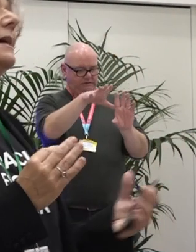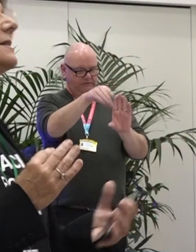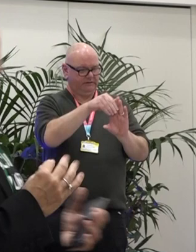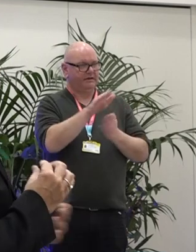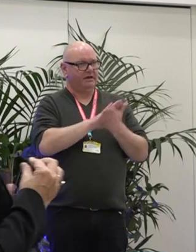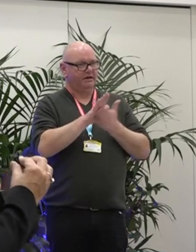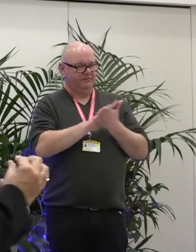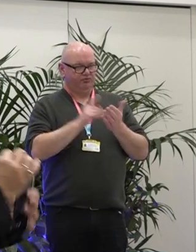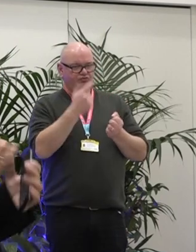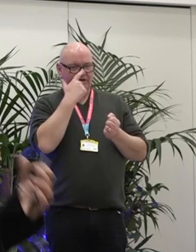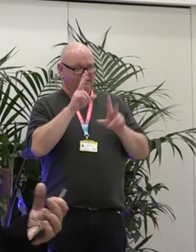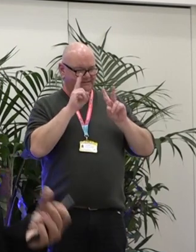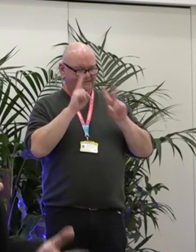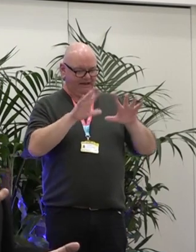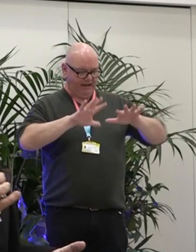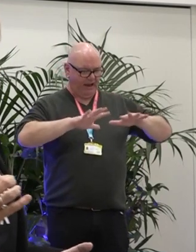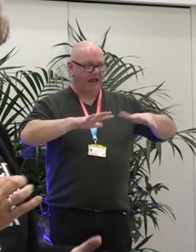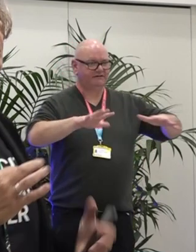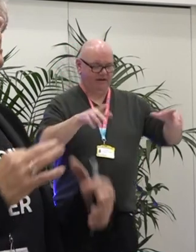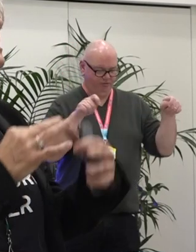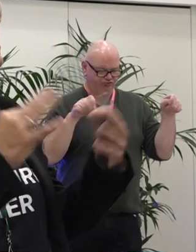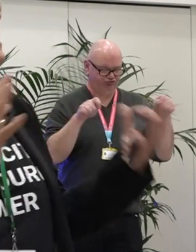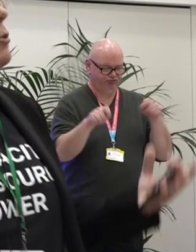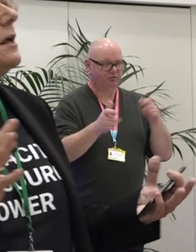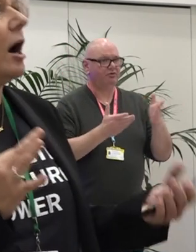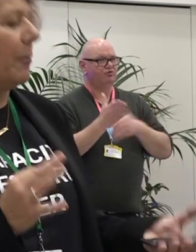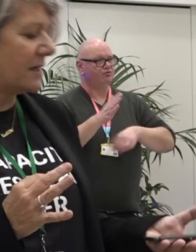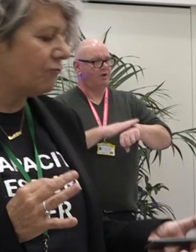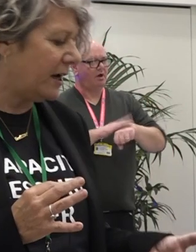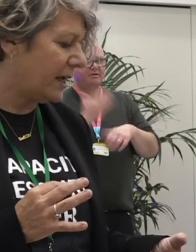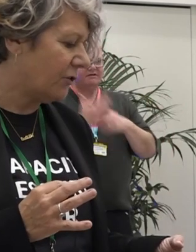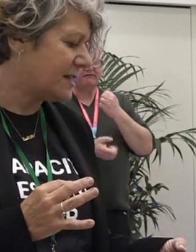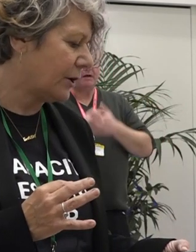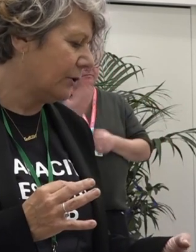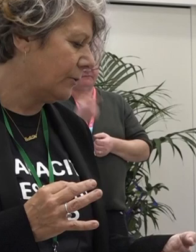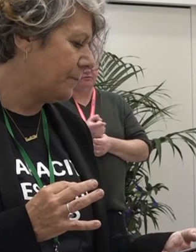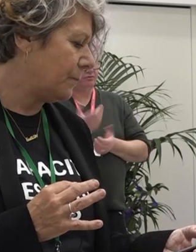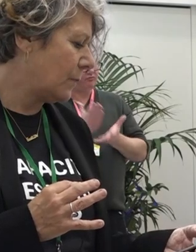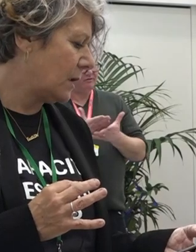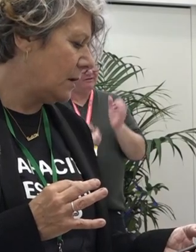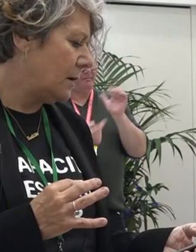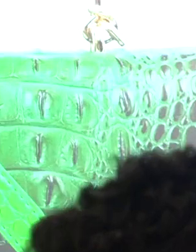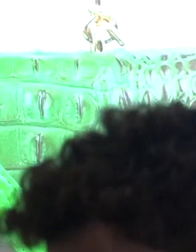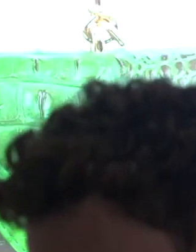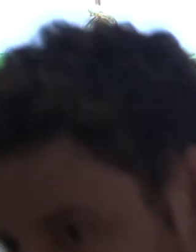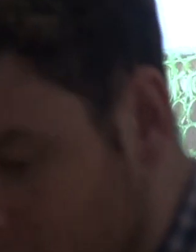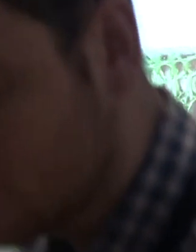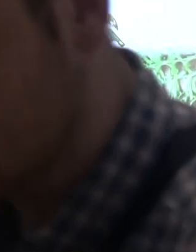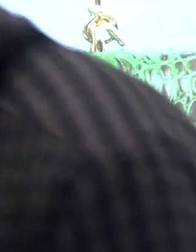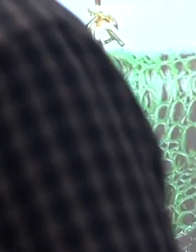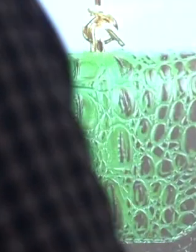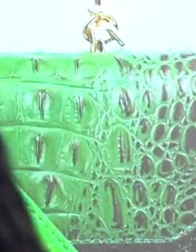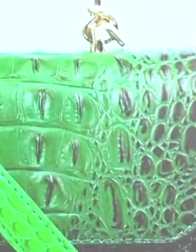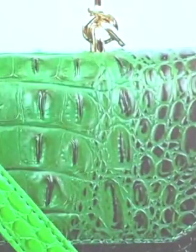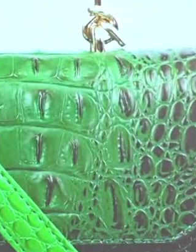and landscape in a way they never could before. So this opening up is really critical. Another company